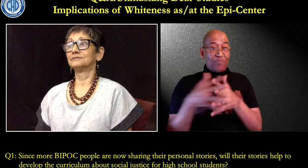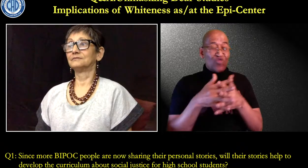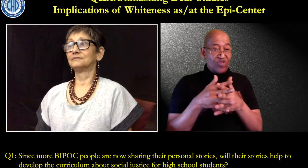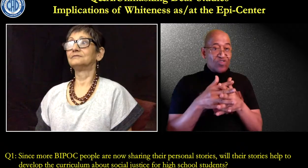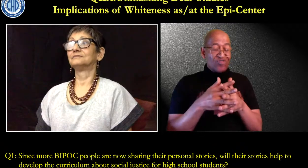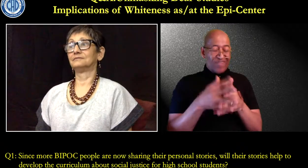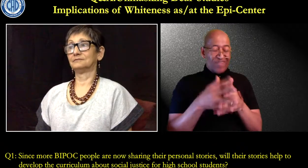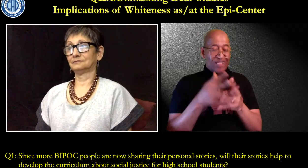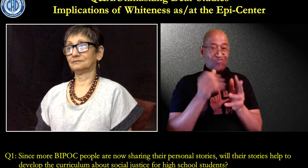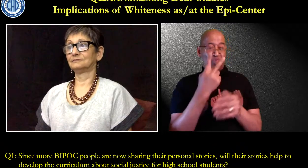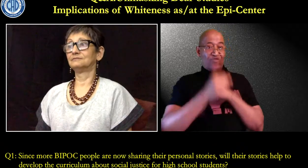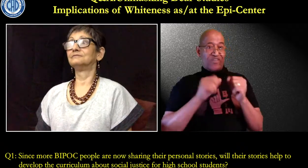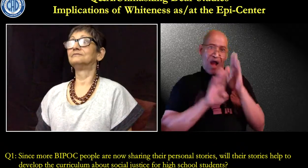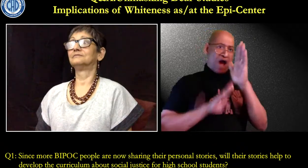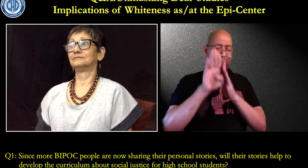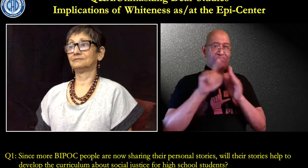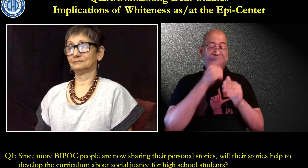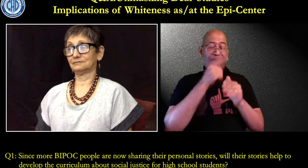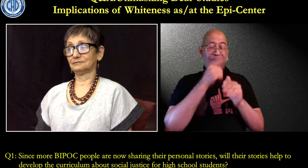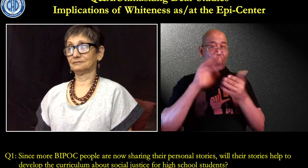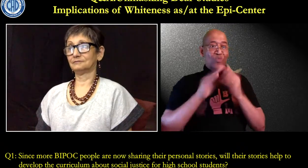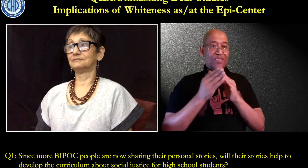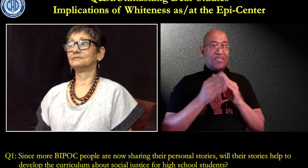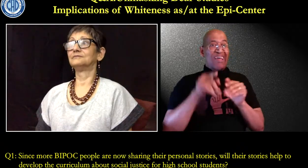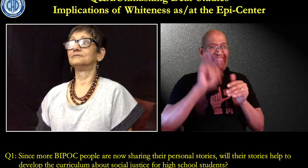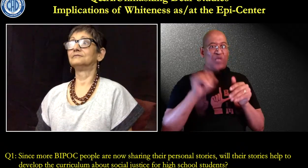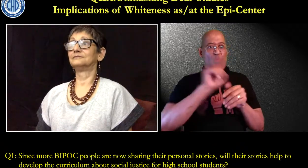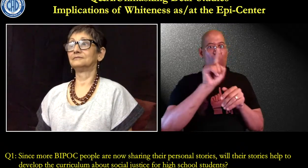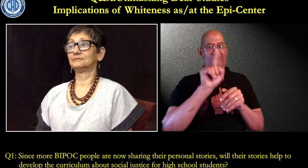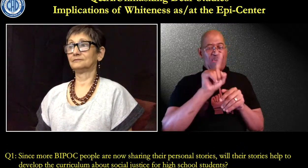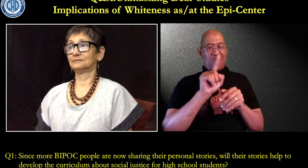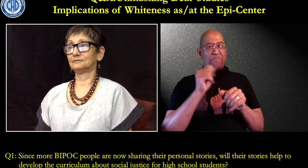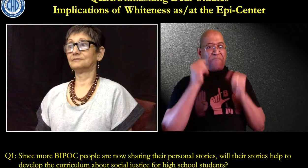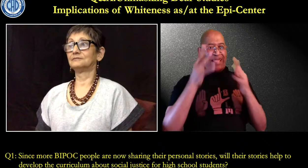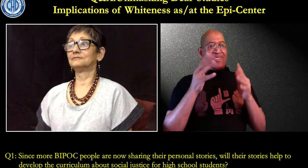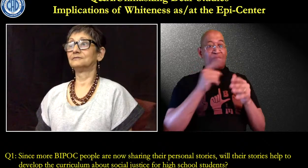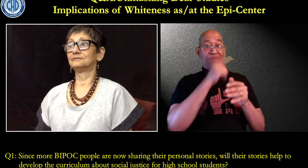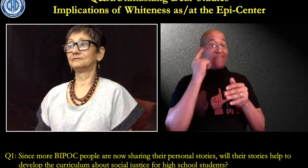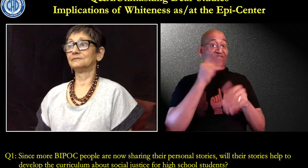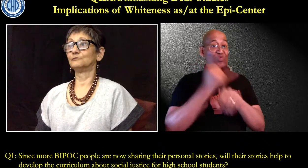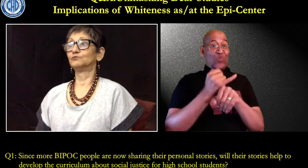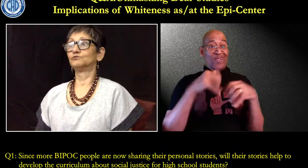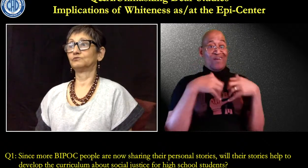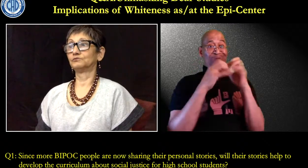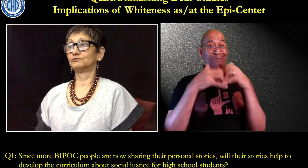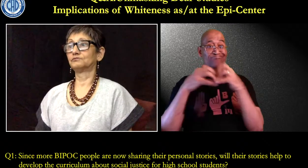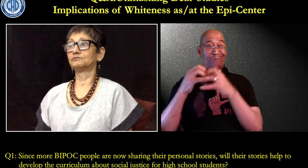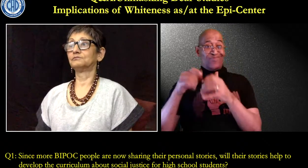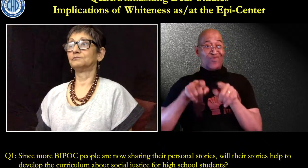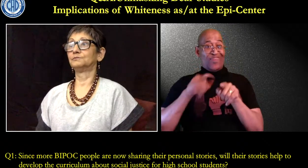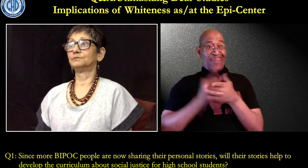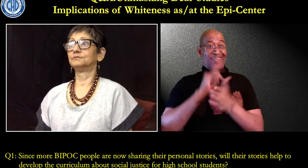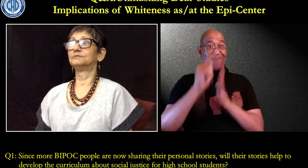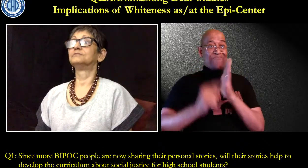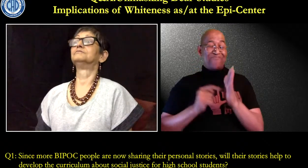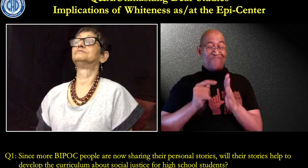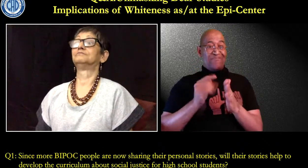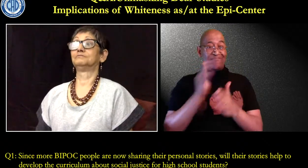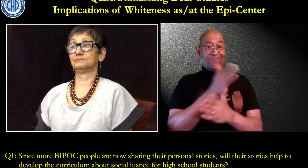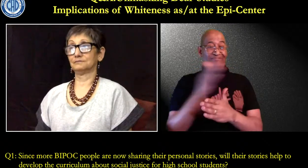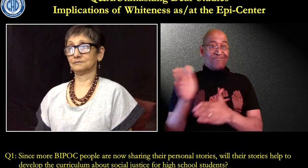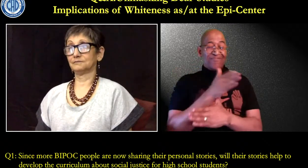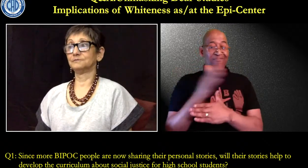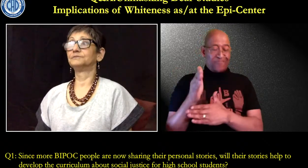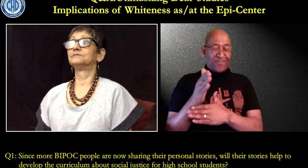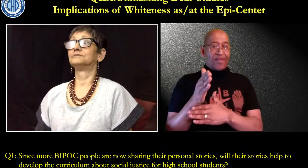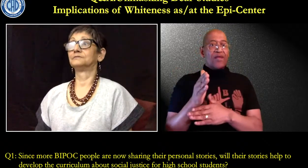And that's related with the deaf Americans as well. As far as with developing that community, there's many deaf institutes